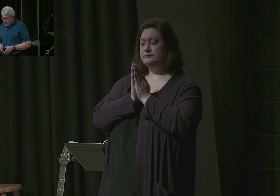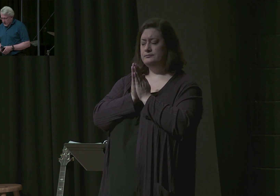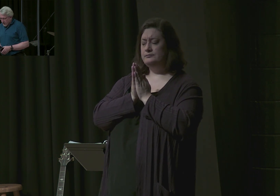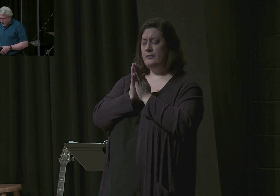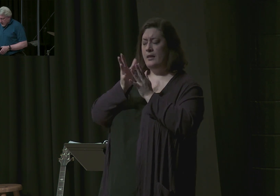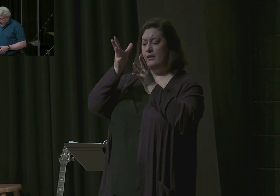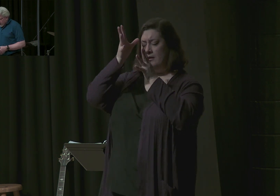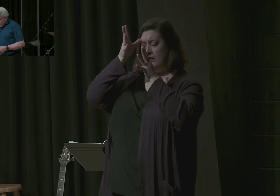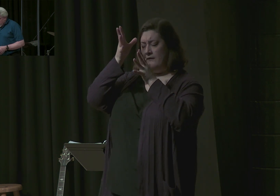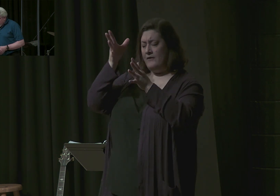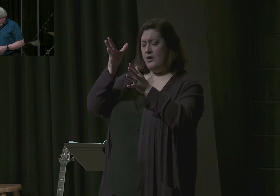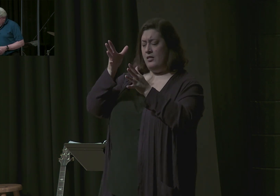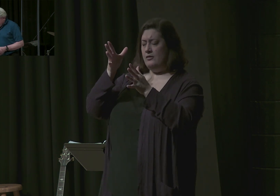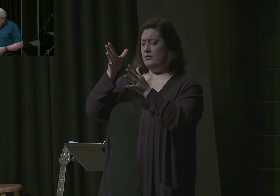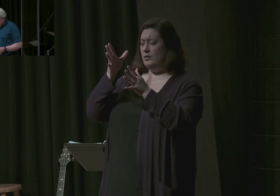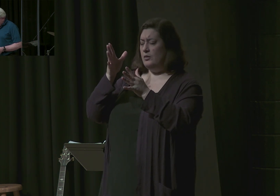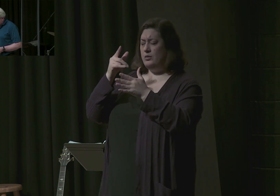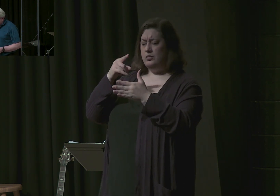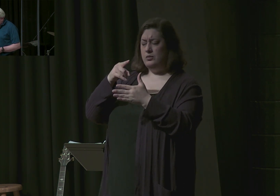Father,